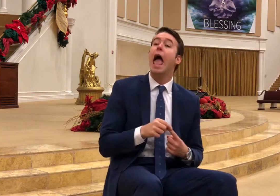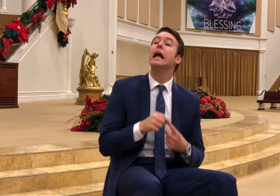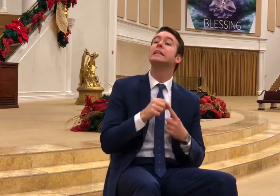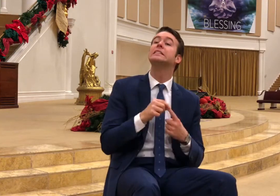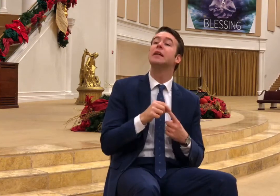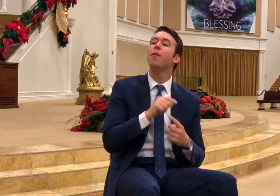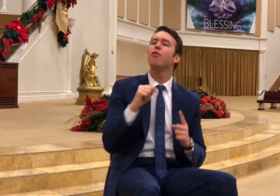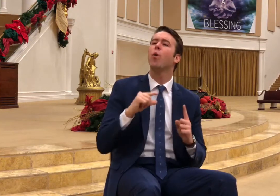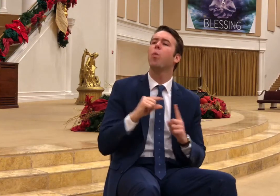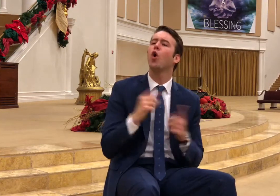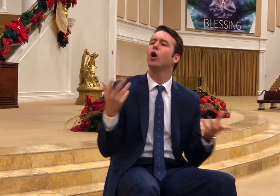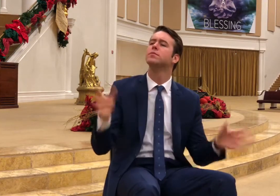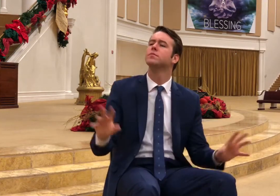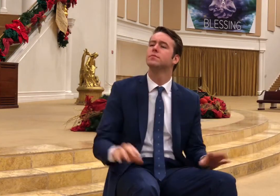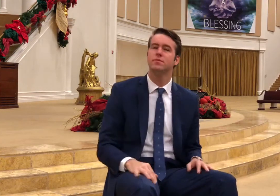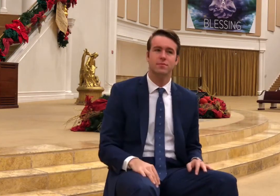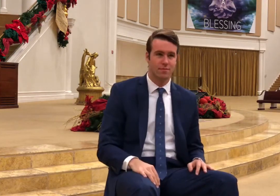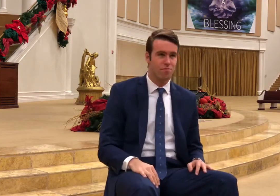except the word.